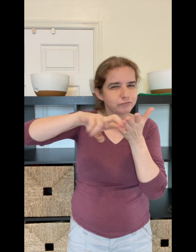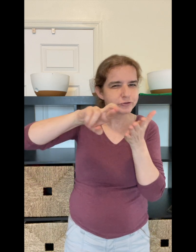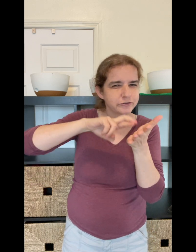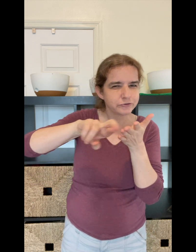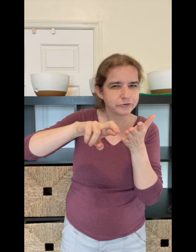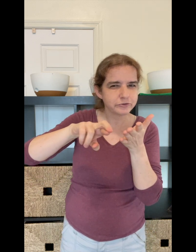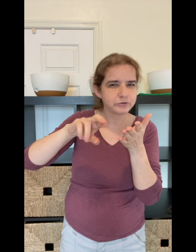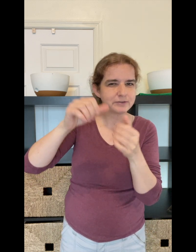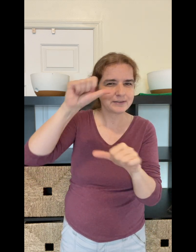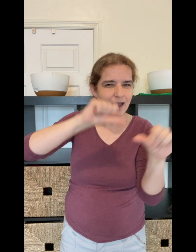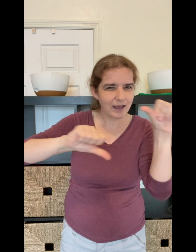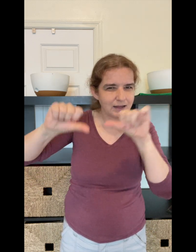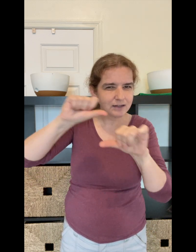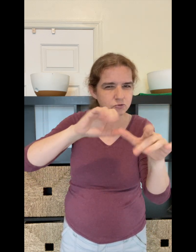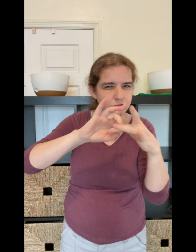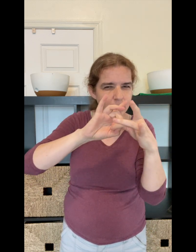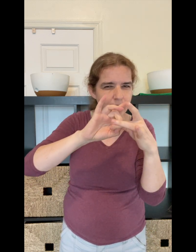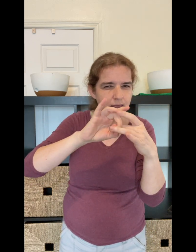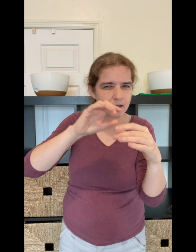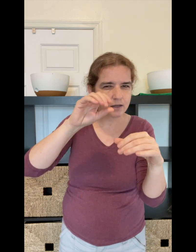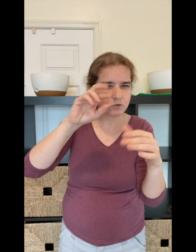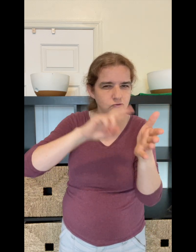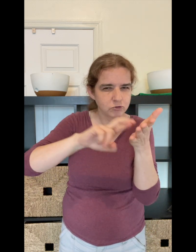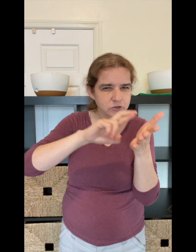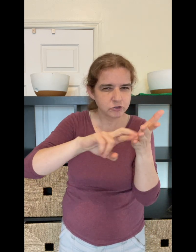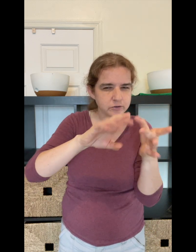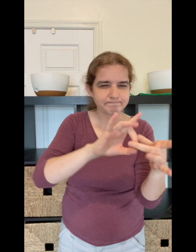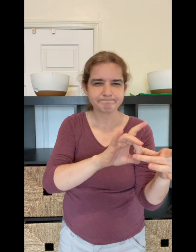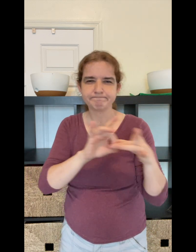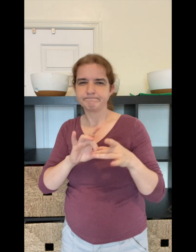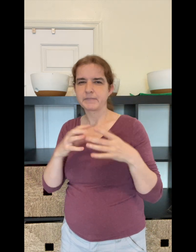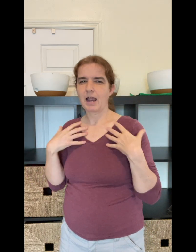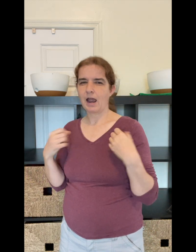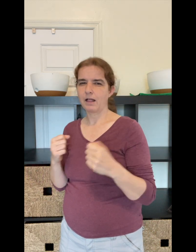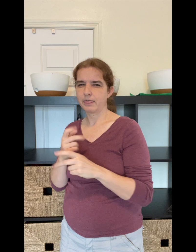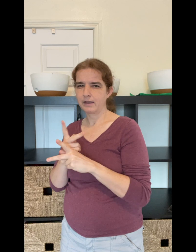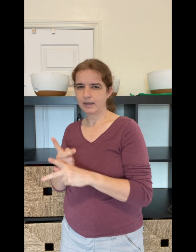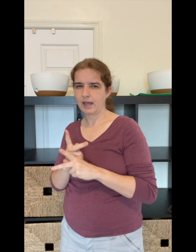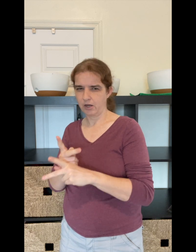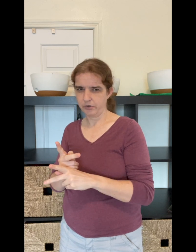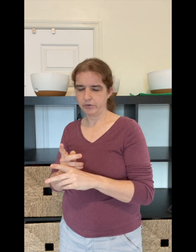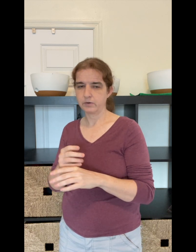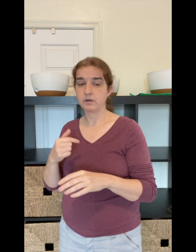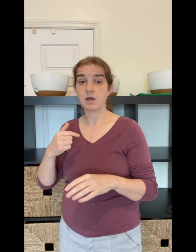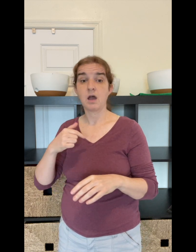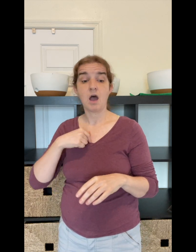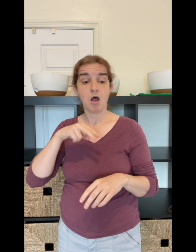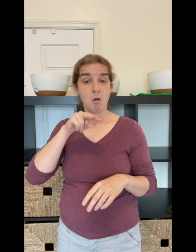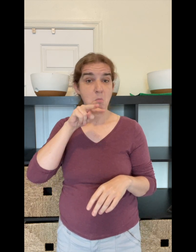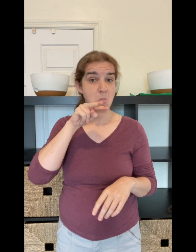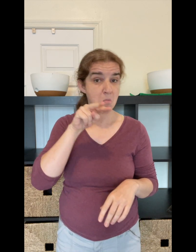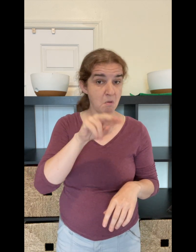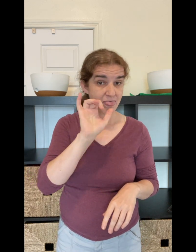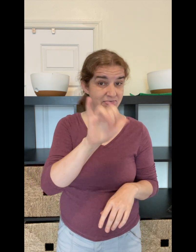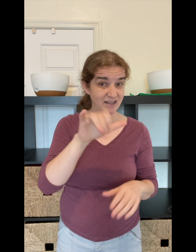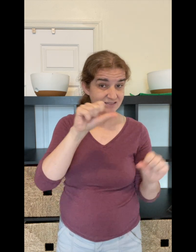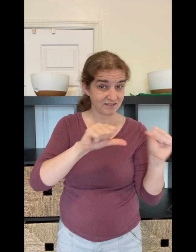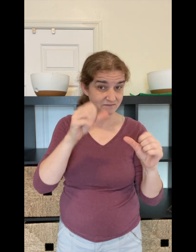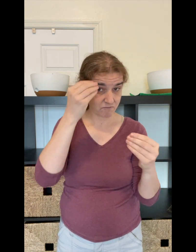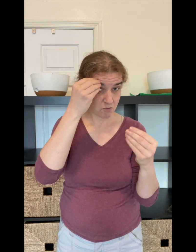healthcare. Scientific research, connecting that research back to healthcare. I look at